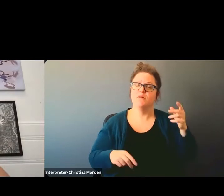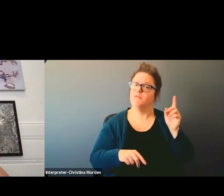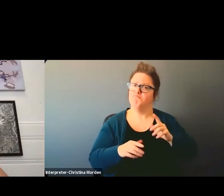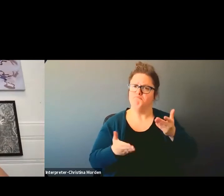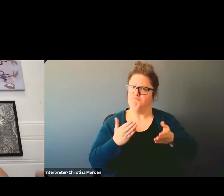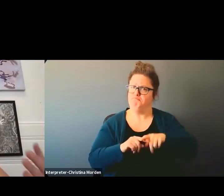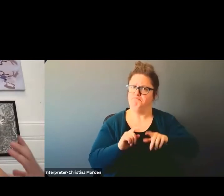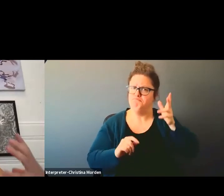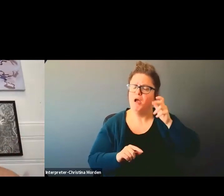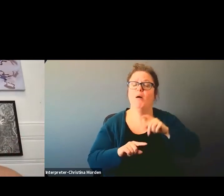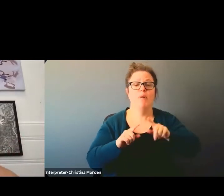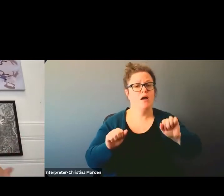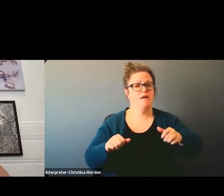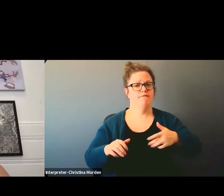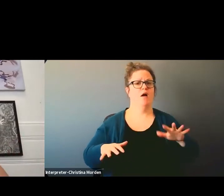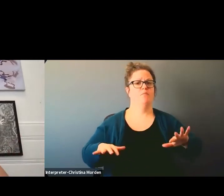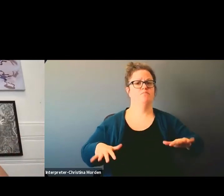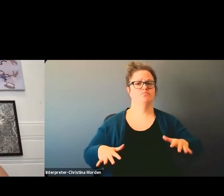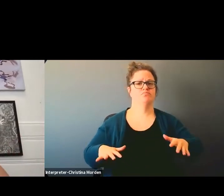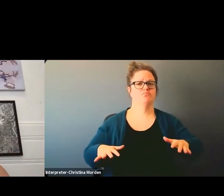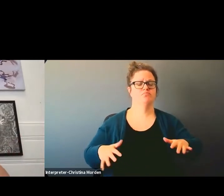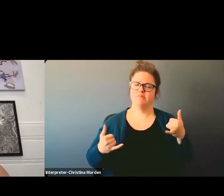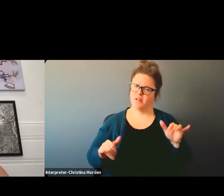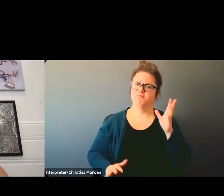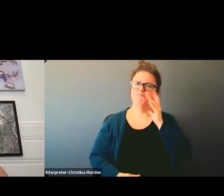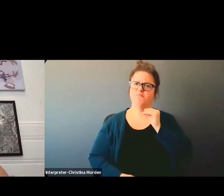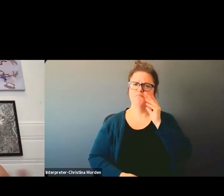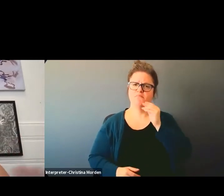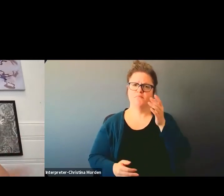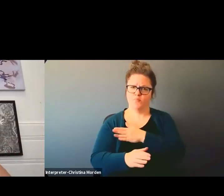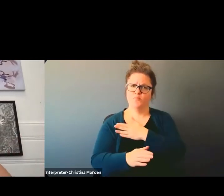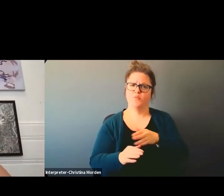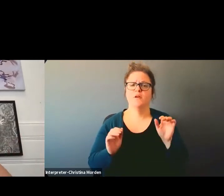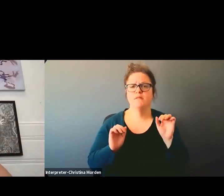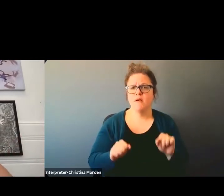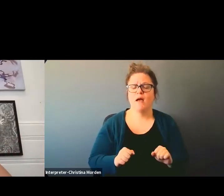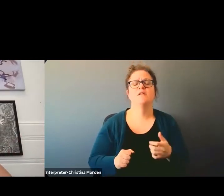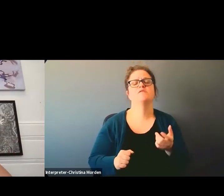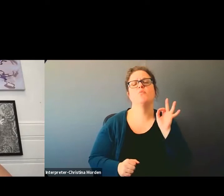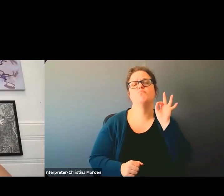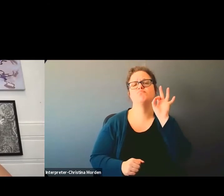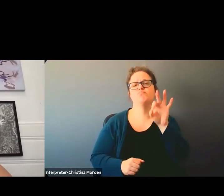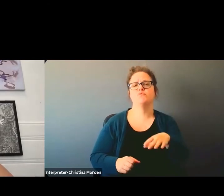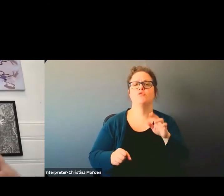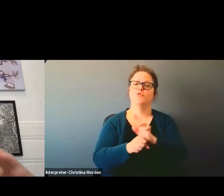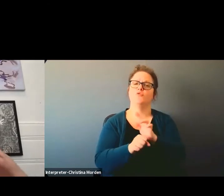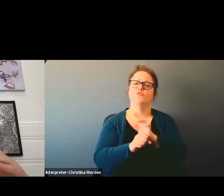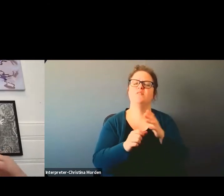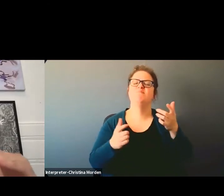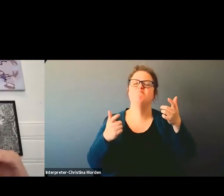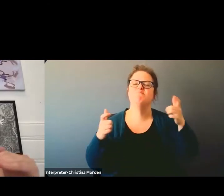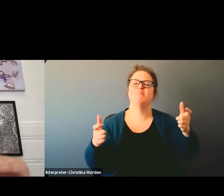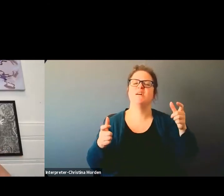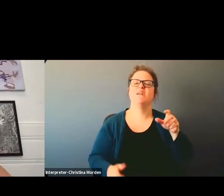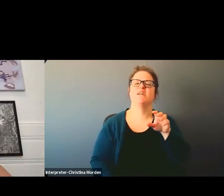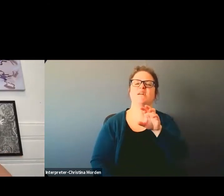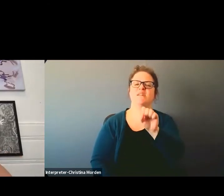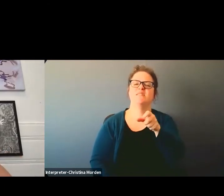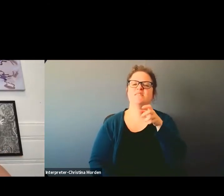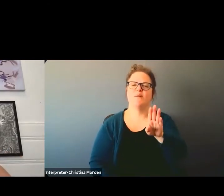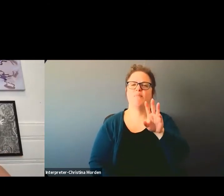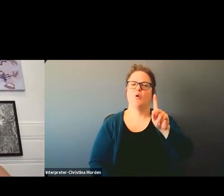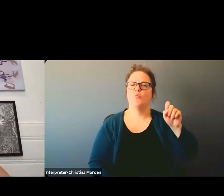can feel the vibrations and really experience the music that way. So consider using a subwoofer that really transmit